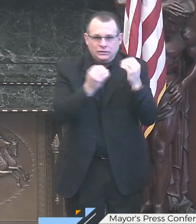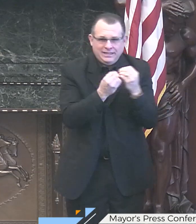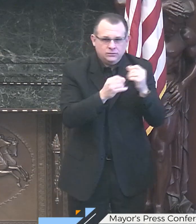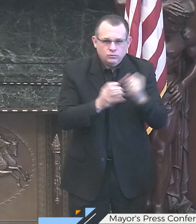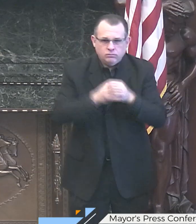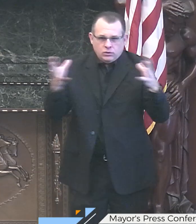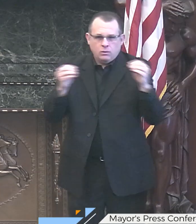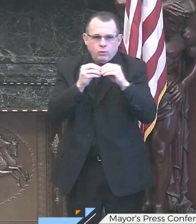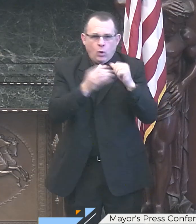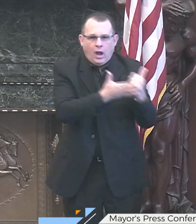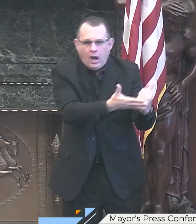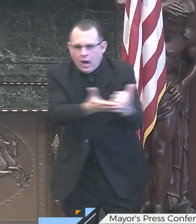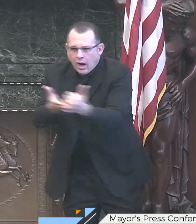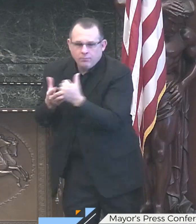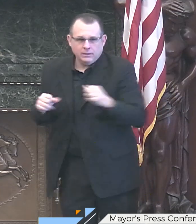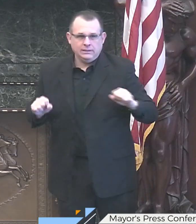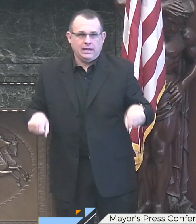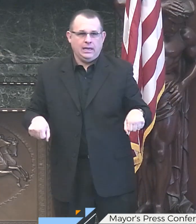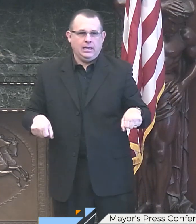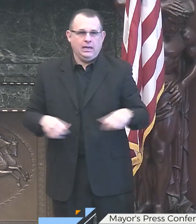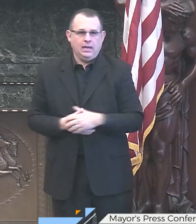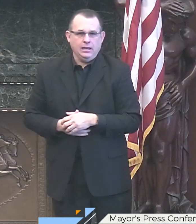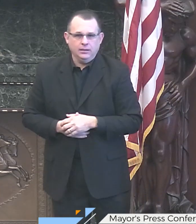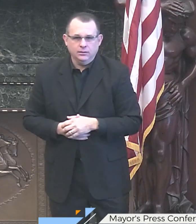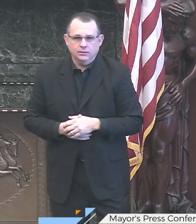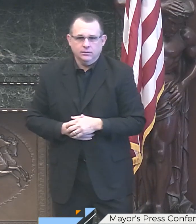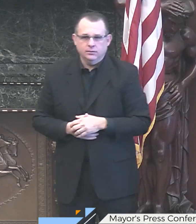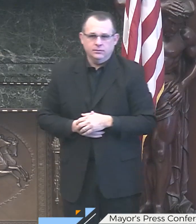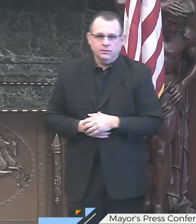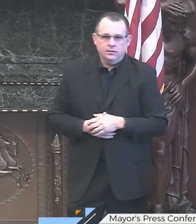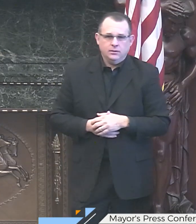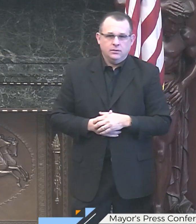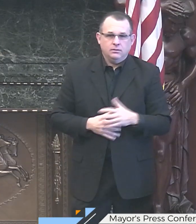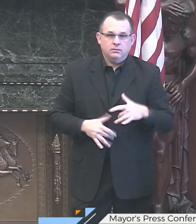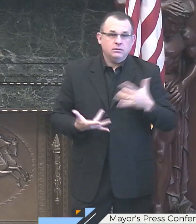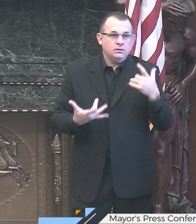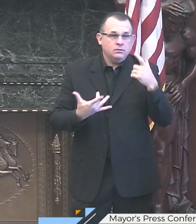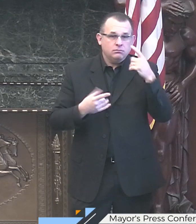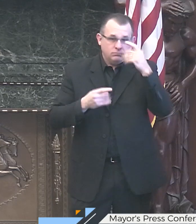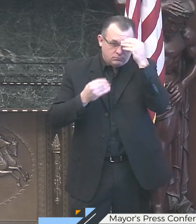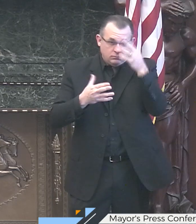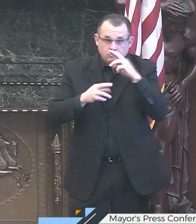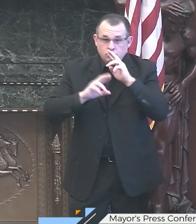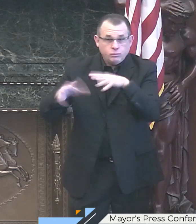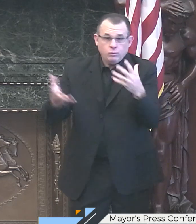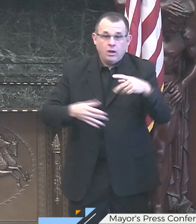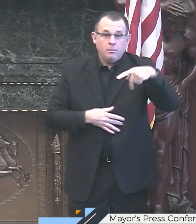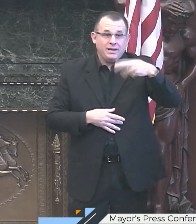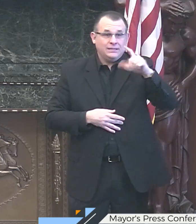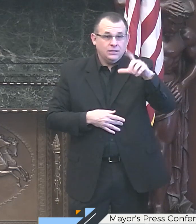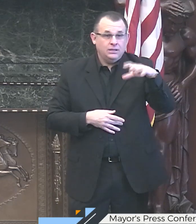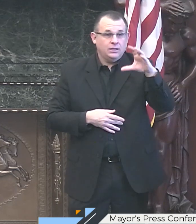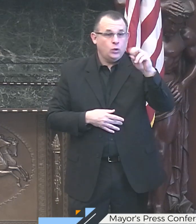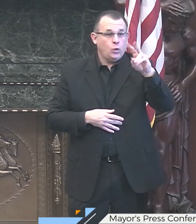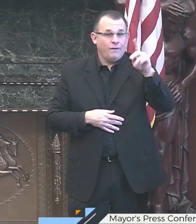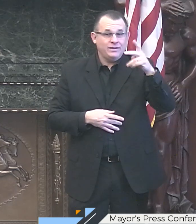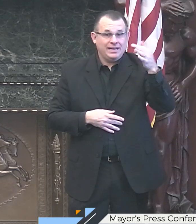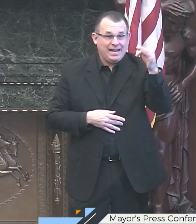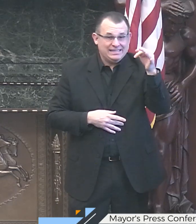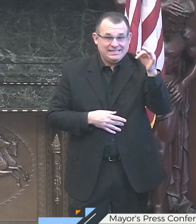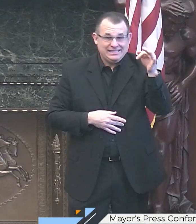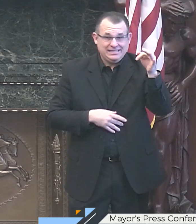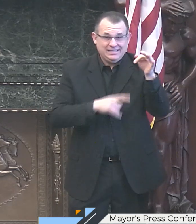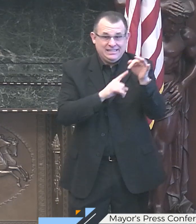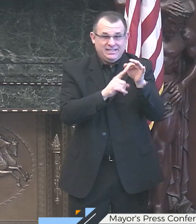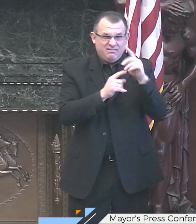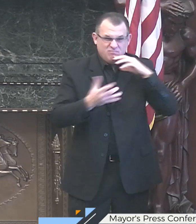of this pandemic. I am thrilled to report that PHL COVID-19 has, in just 9 days, raised a total